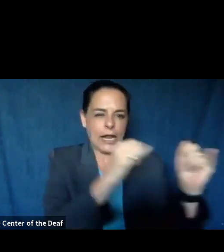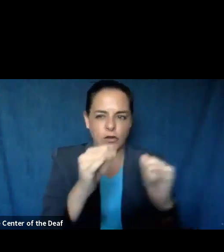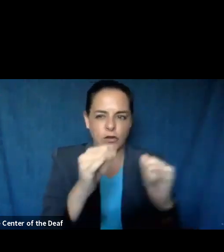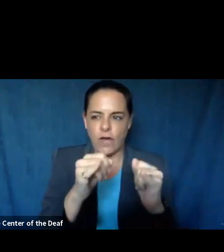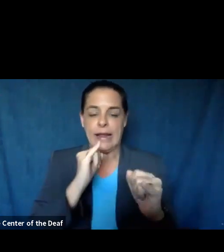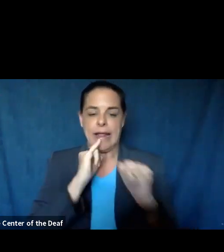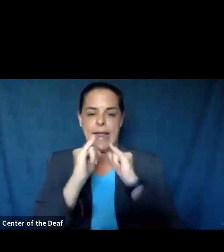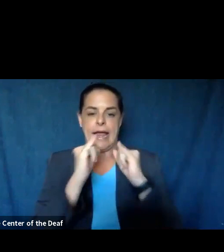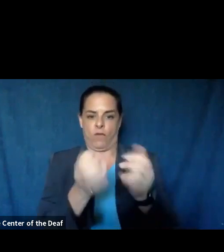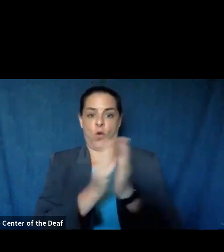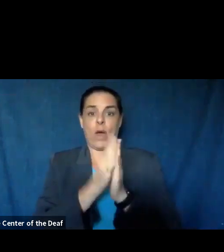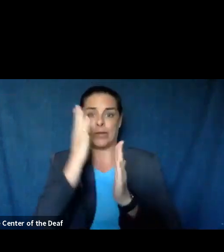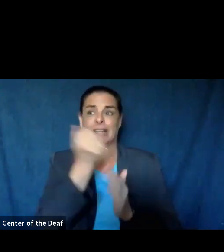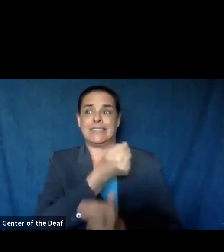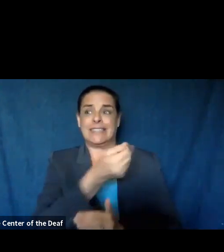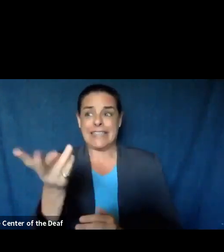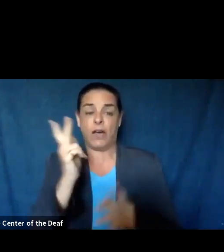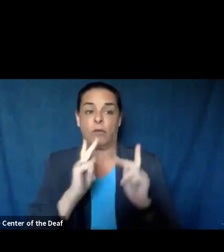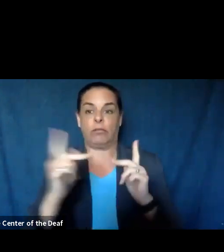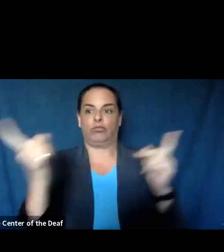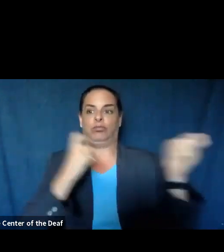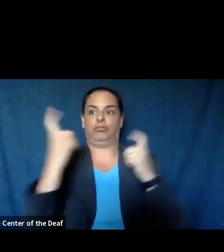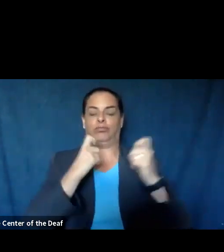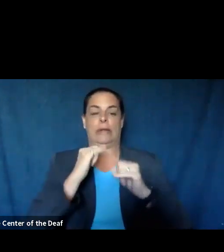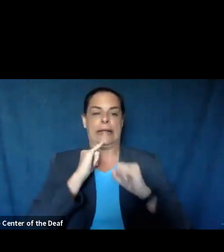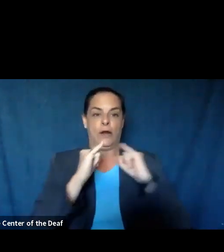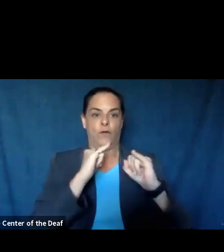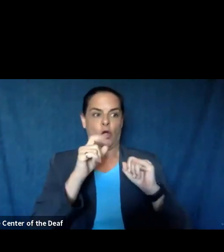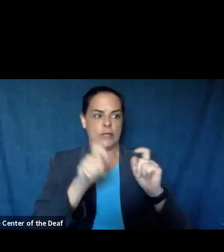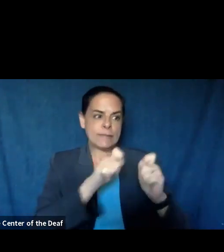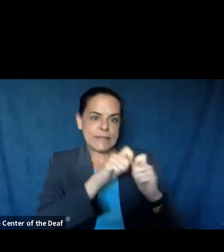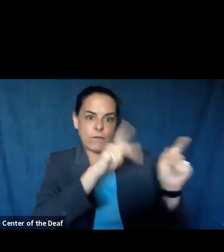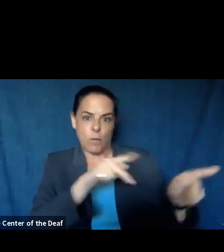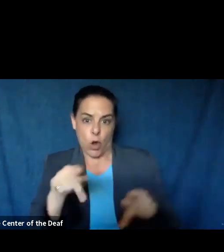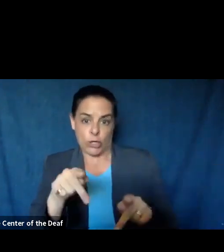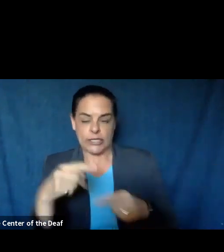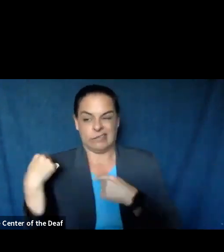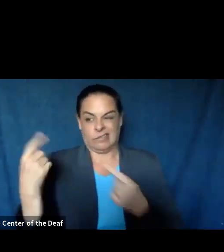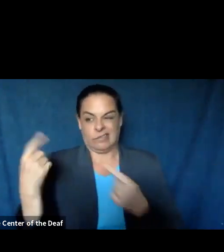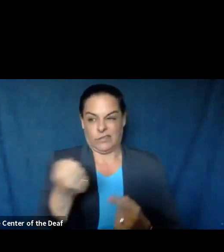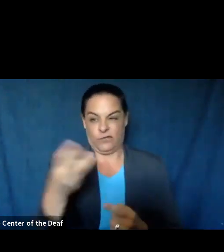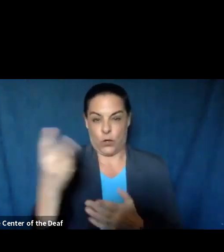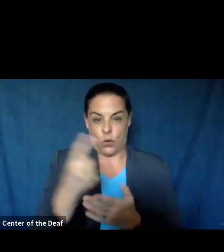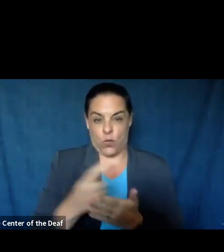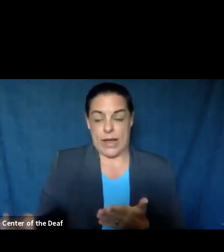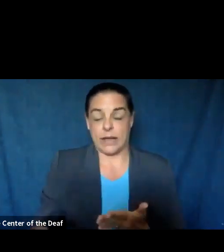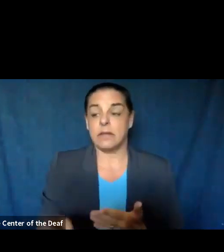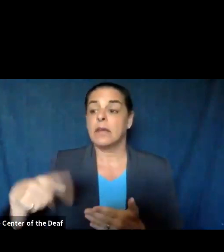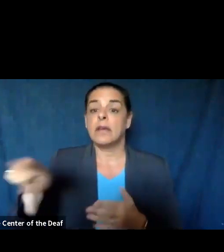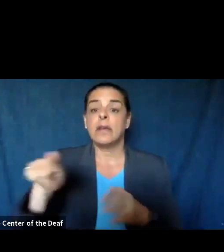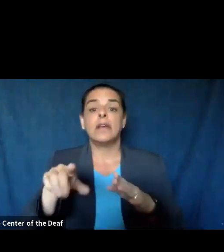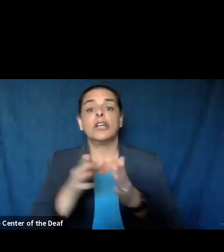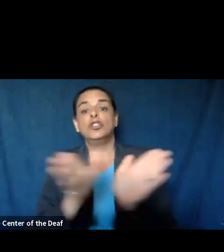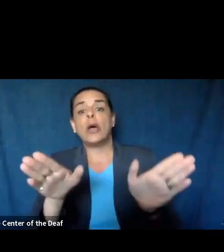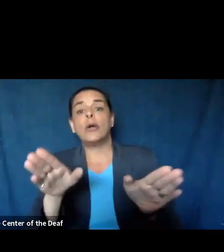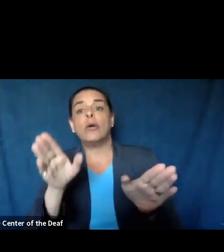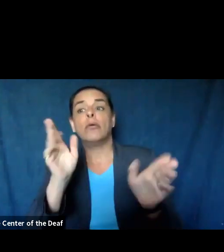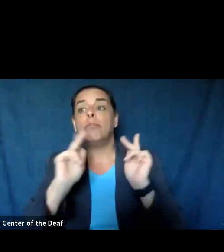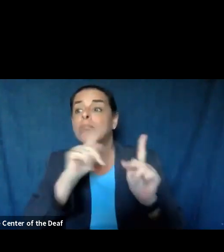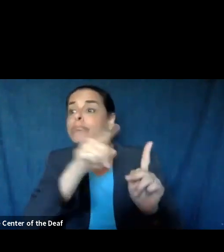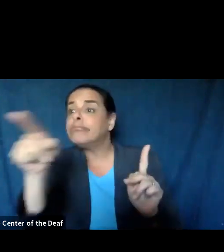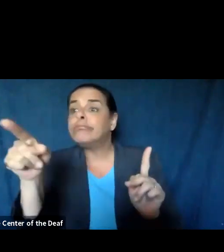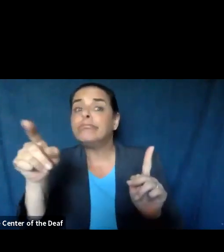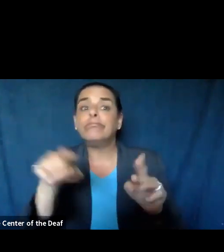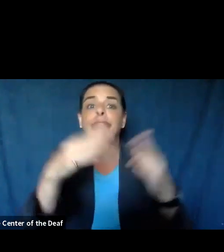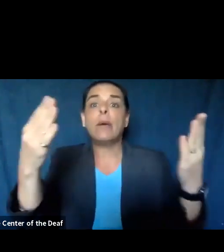we've received a bit of those requests over the past few weeks. For the general public with questions, we continue to recommend that you call